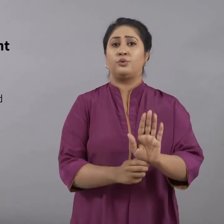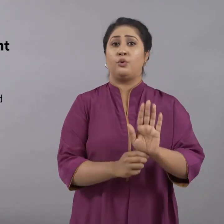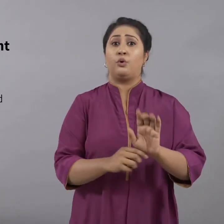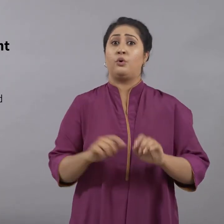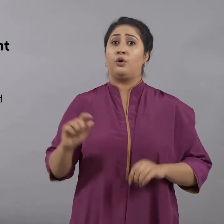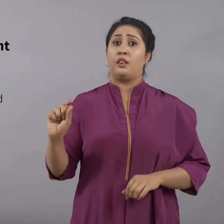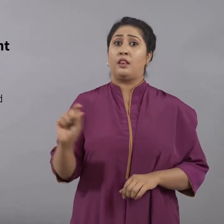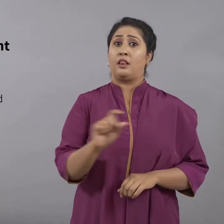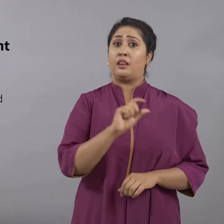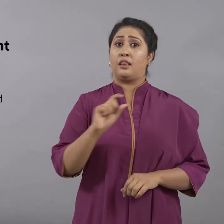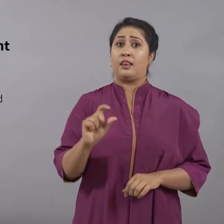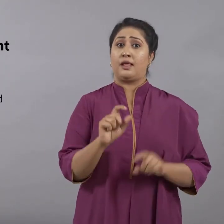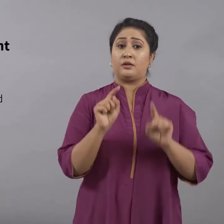of letters.